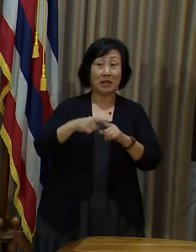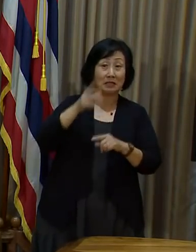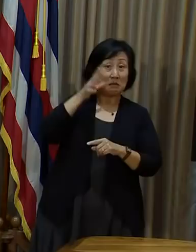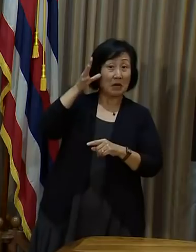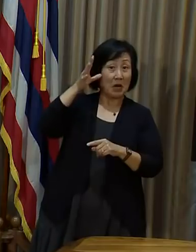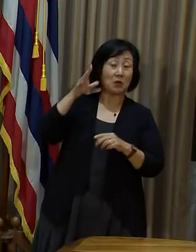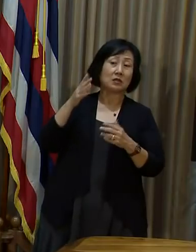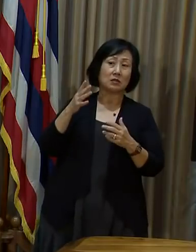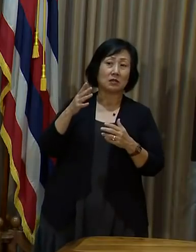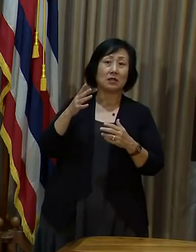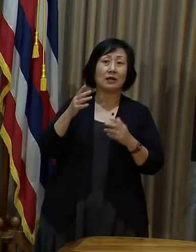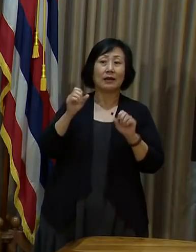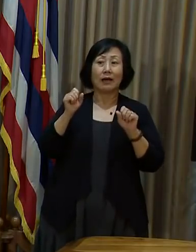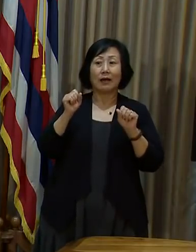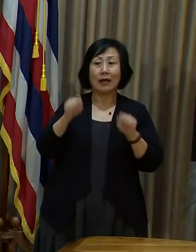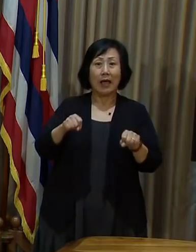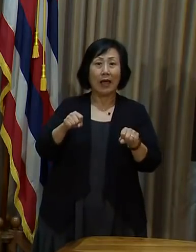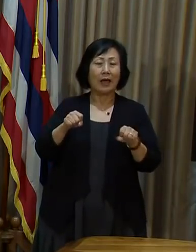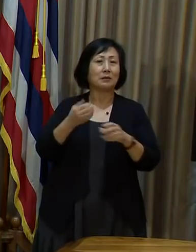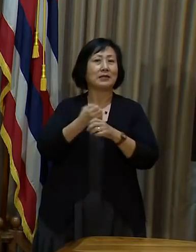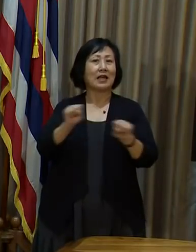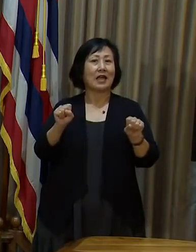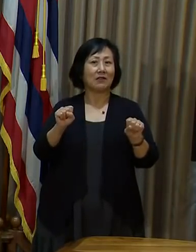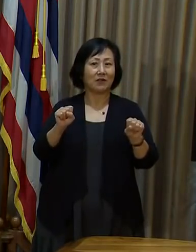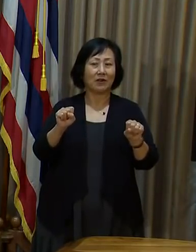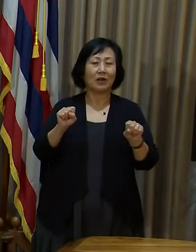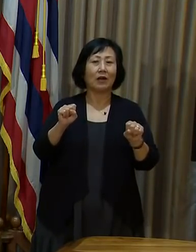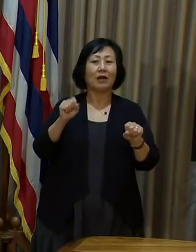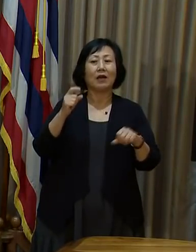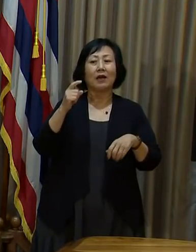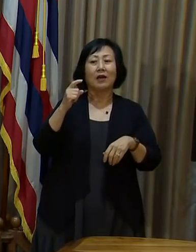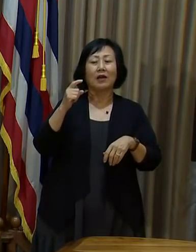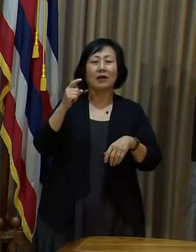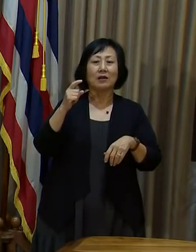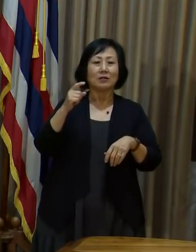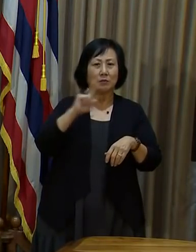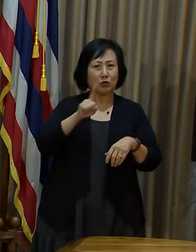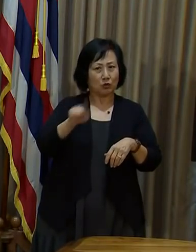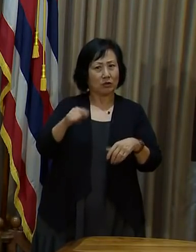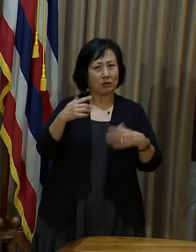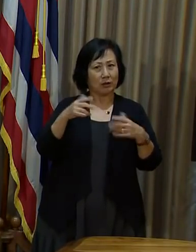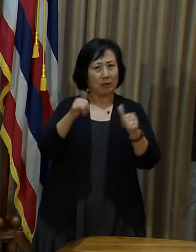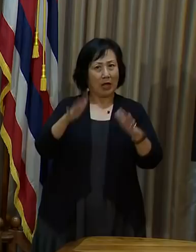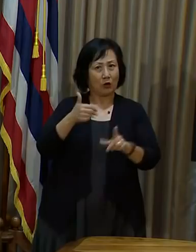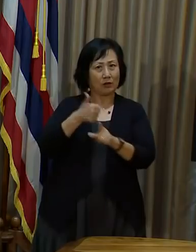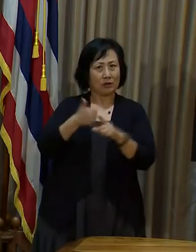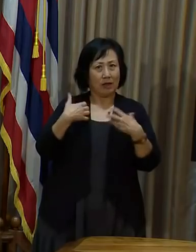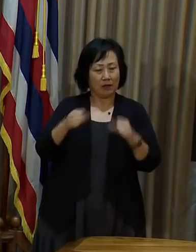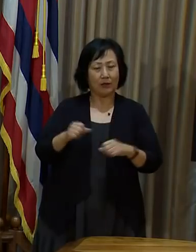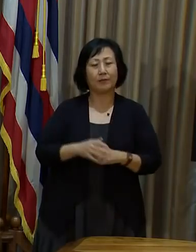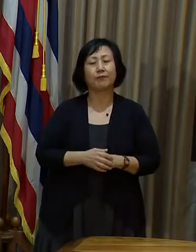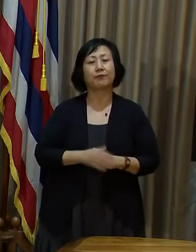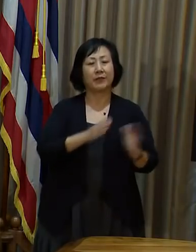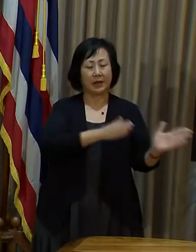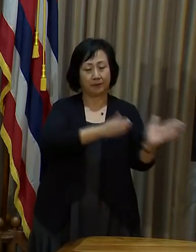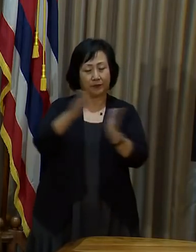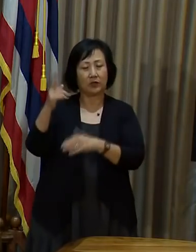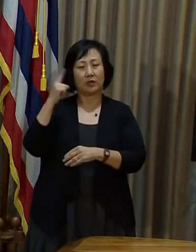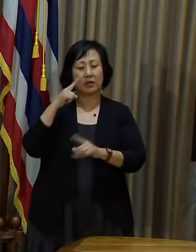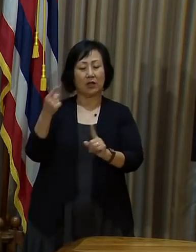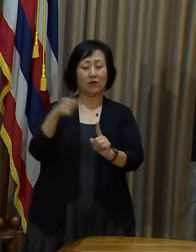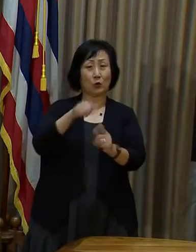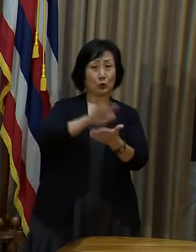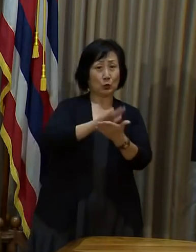parents can be safe when it comes to the health. In terms of